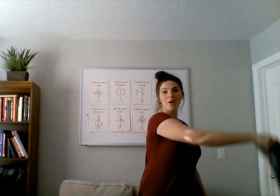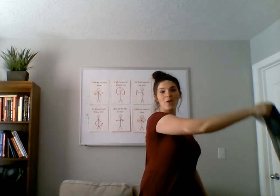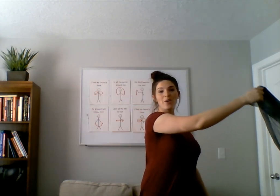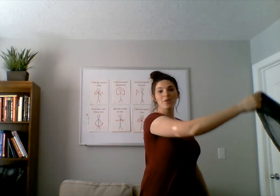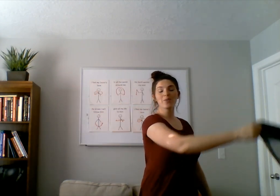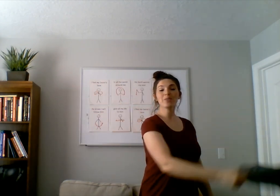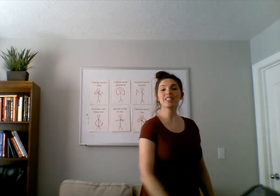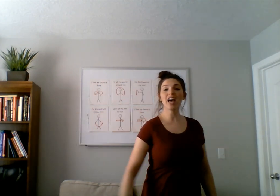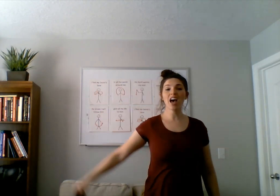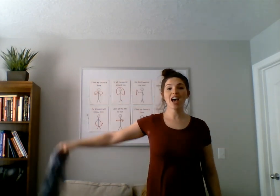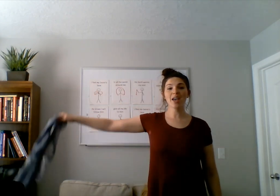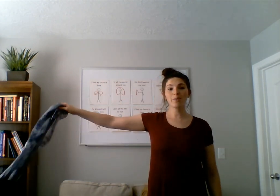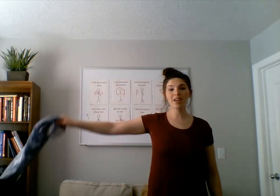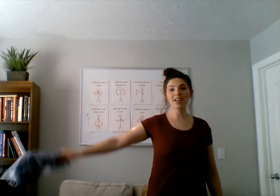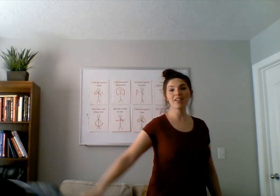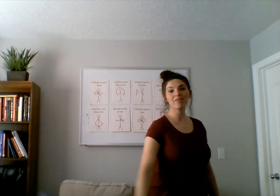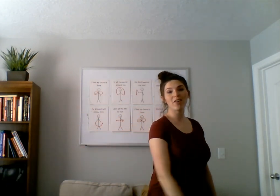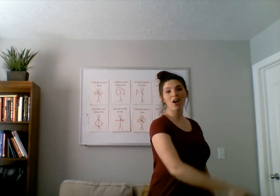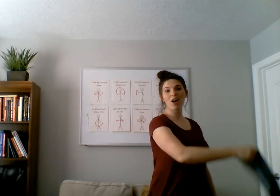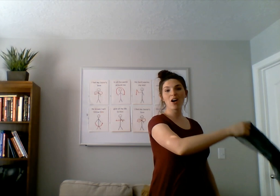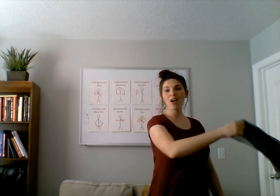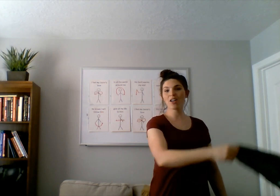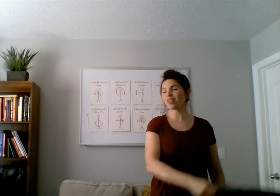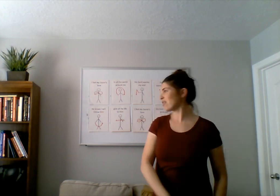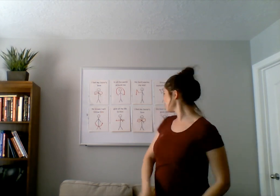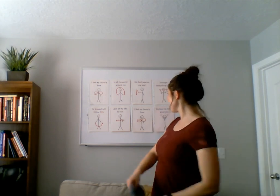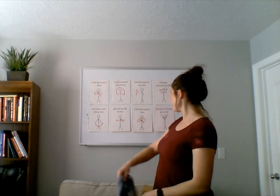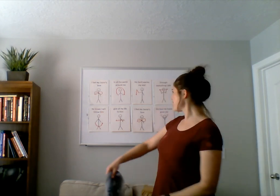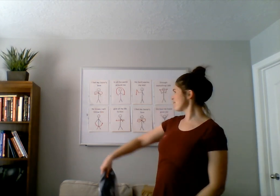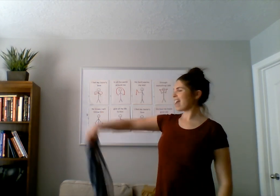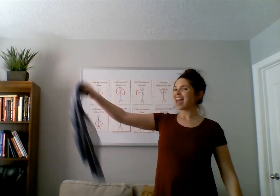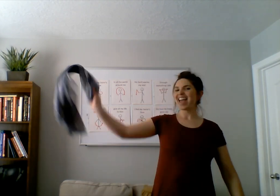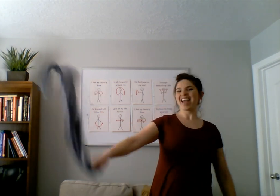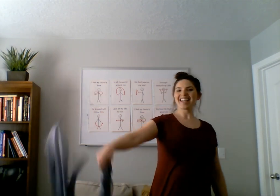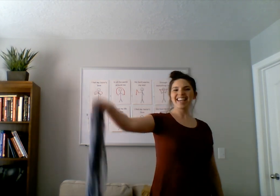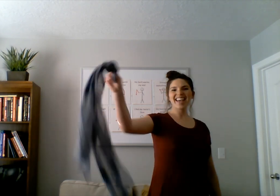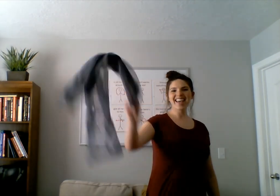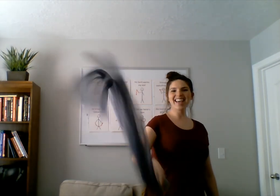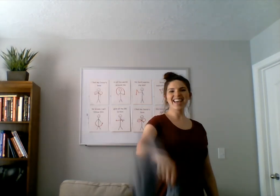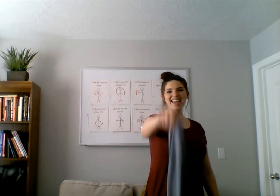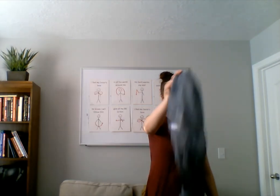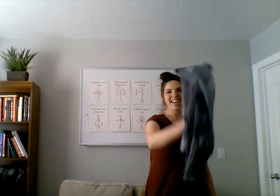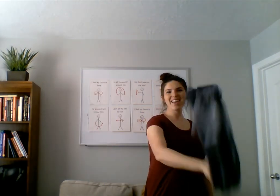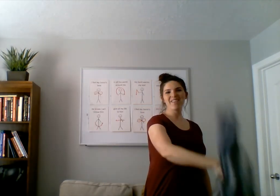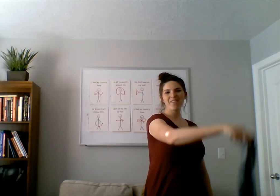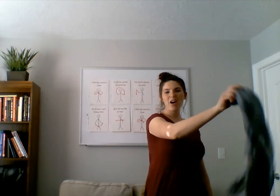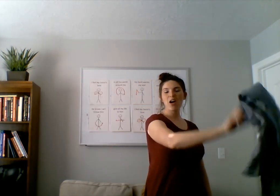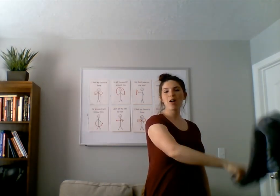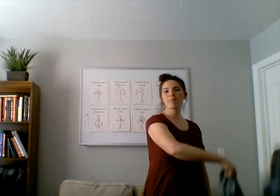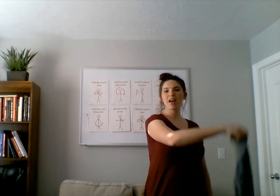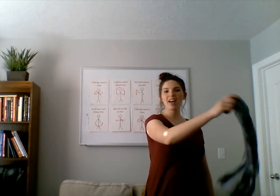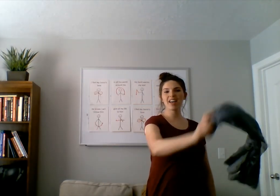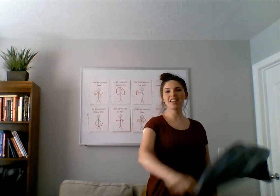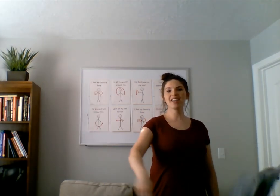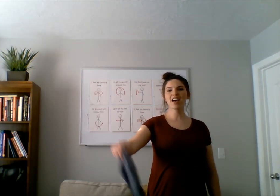I will follow him. Give all my life